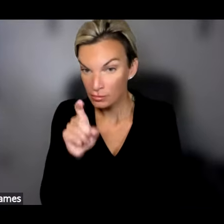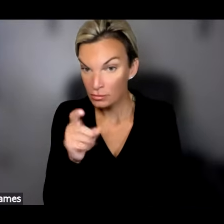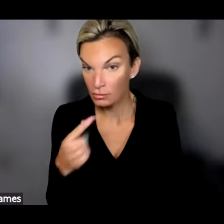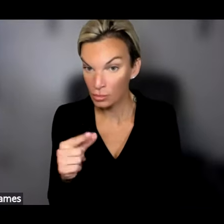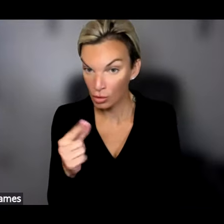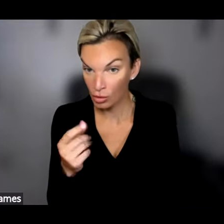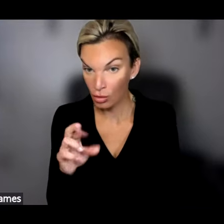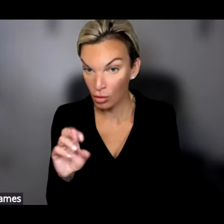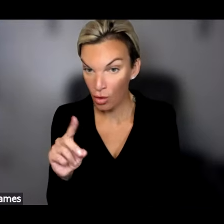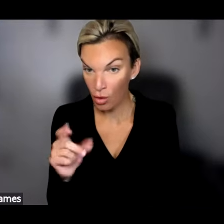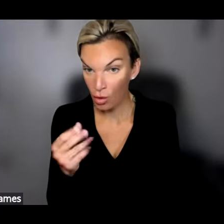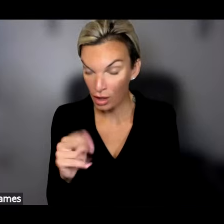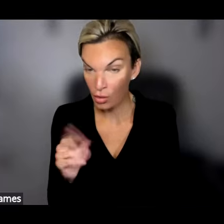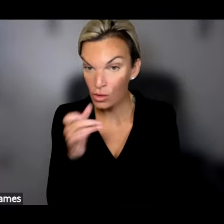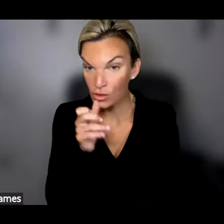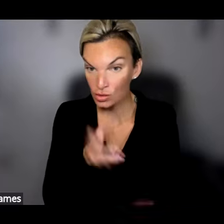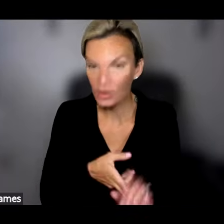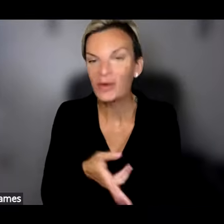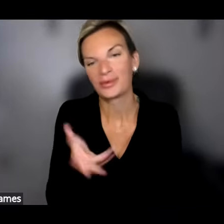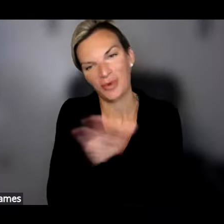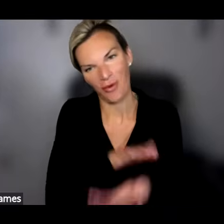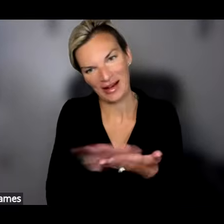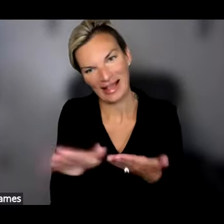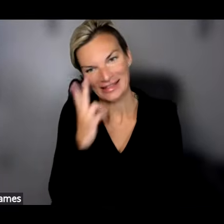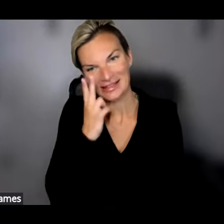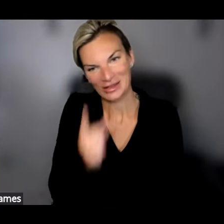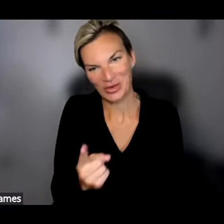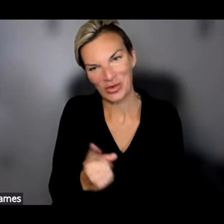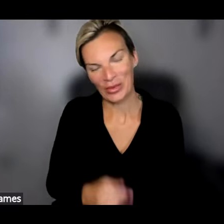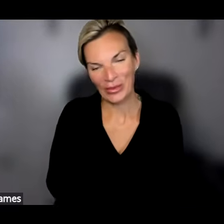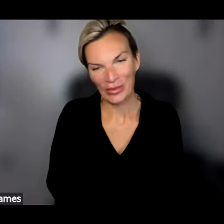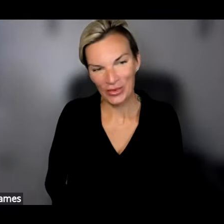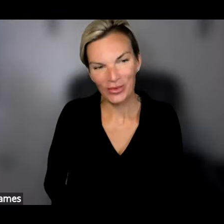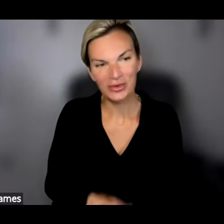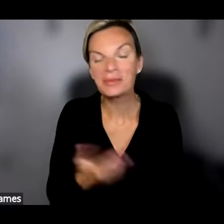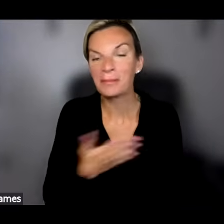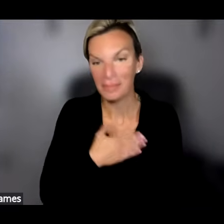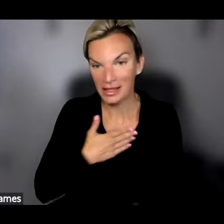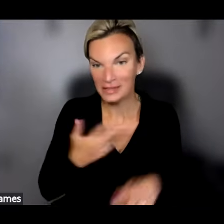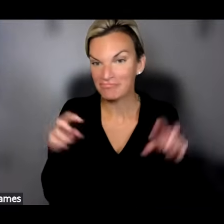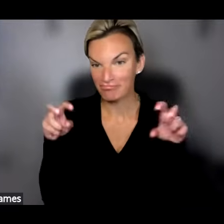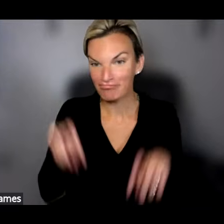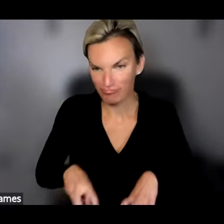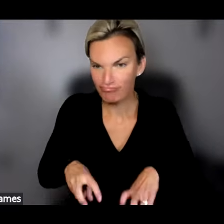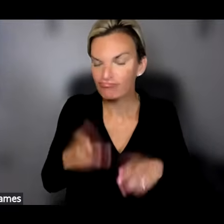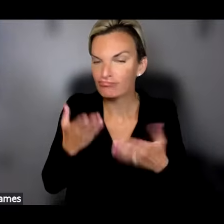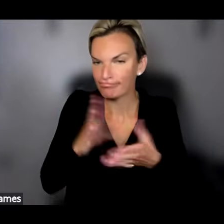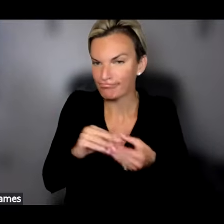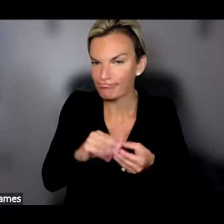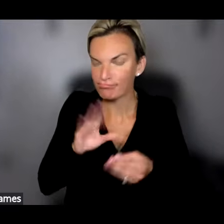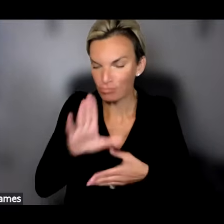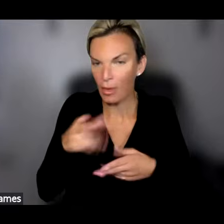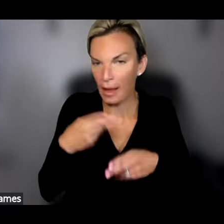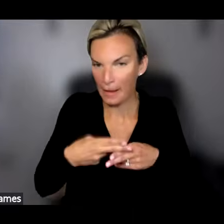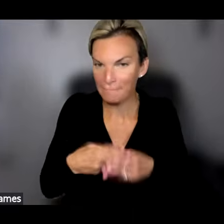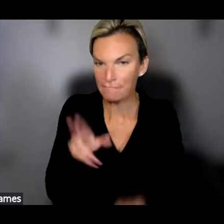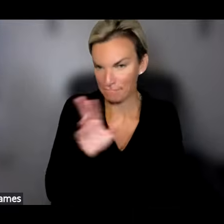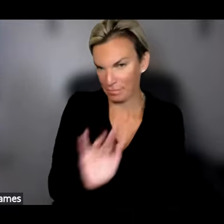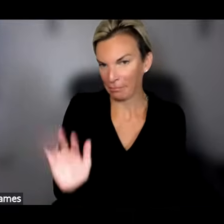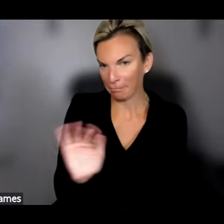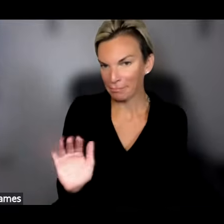Mr. He's Gordon, also- it's always nice to see you as well. If each of you would state your name and spell it for the